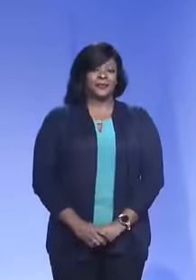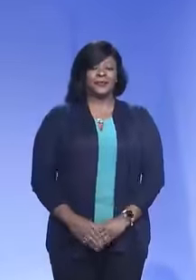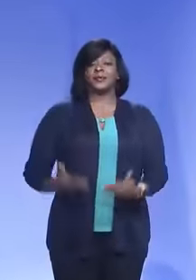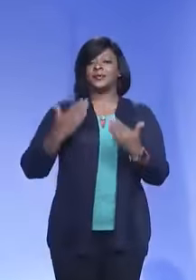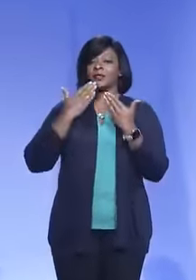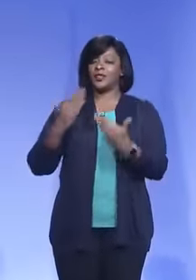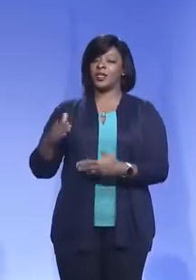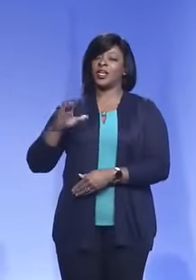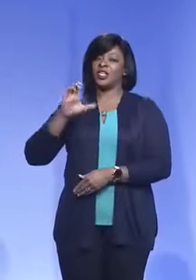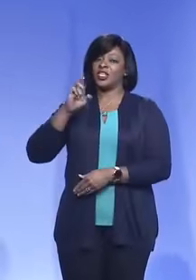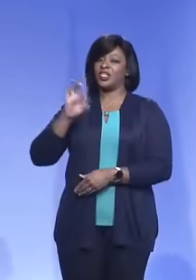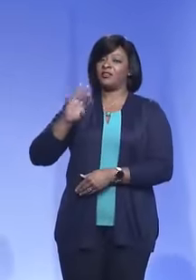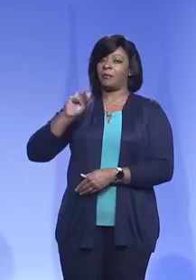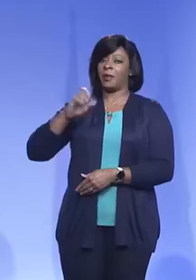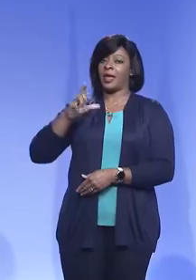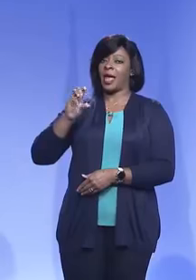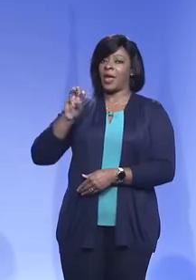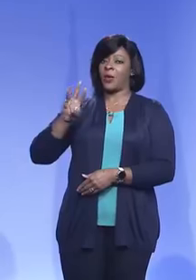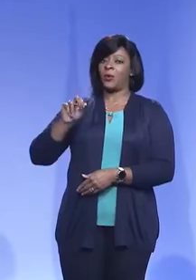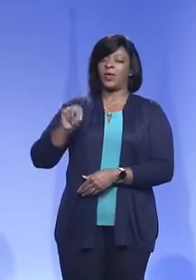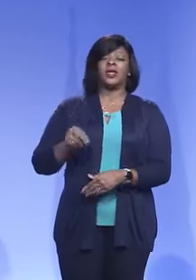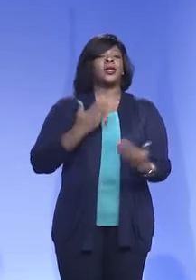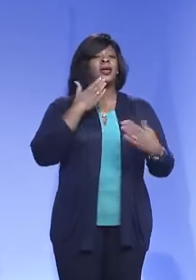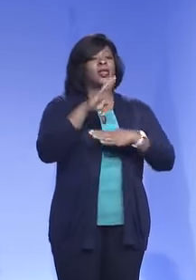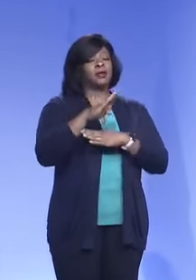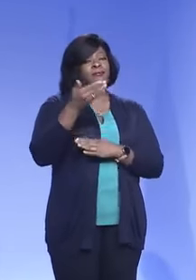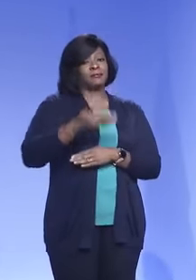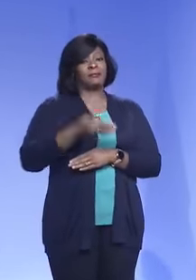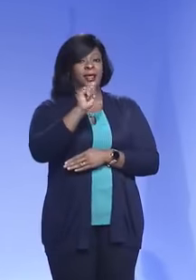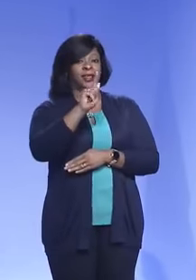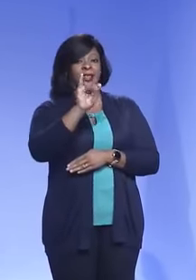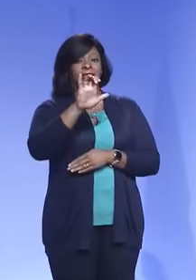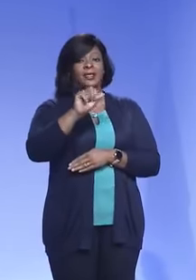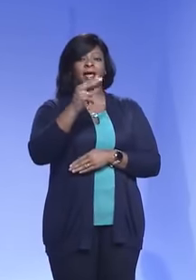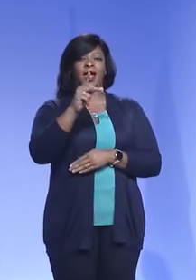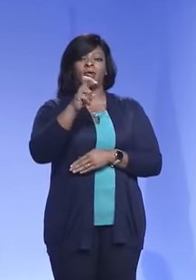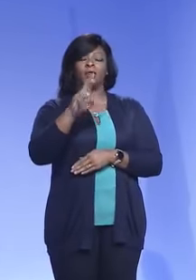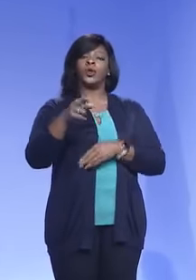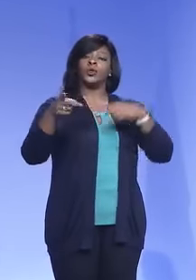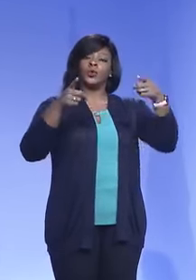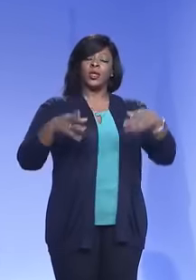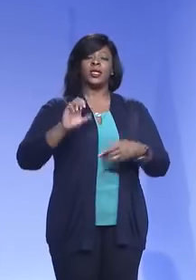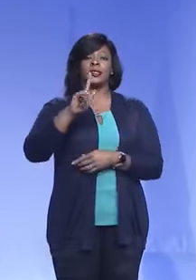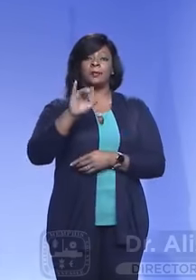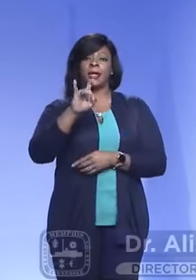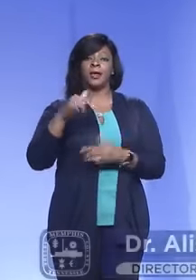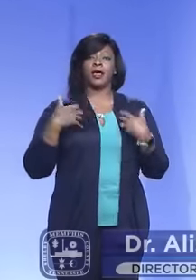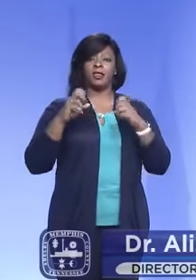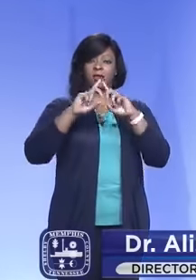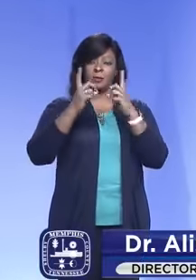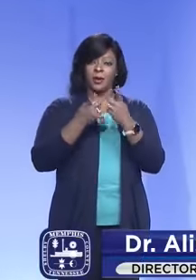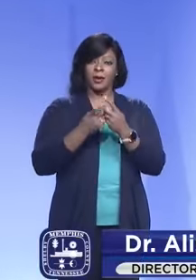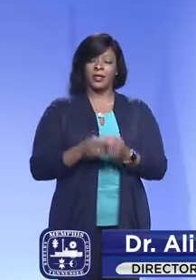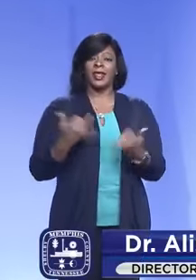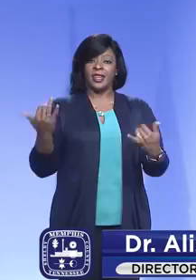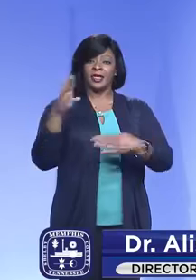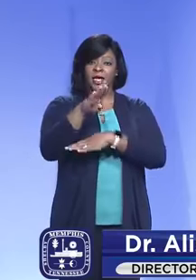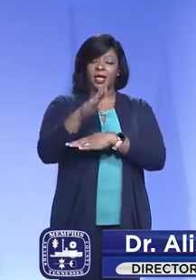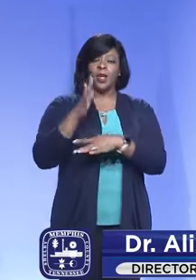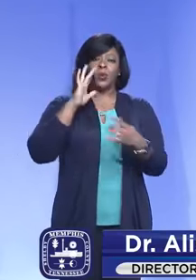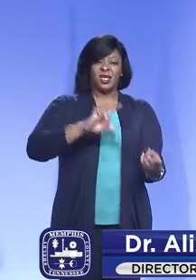Thank you, Chief McGowen. Good afternoon, everyone. Alisa Haushalter, Director of the Shelby County Health Department. This afternoon, we're going